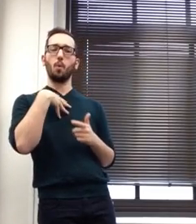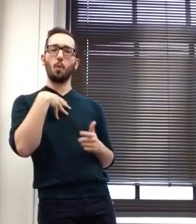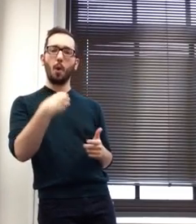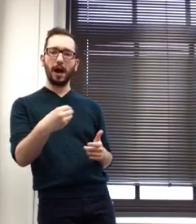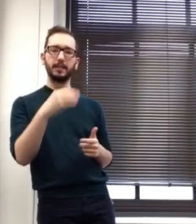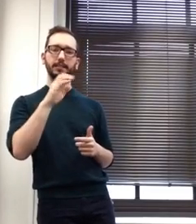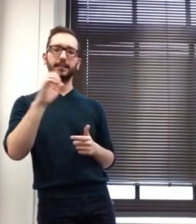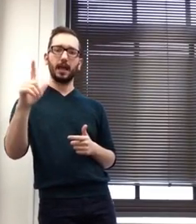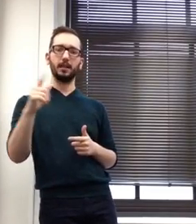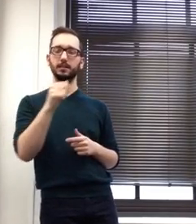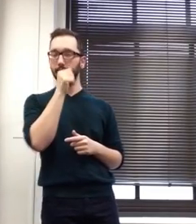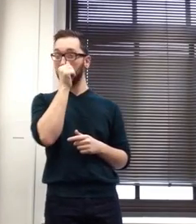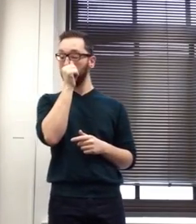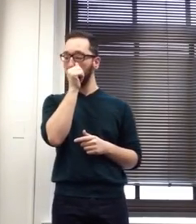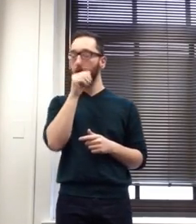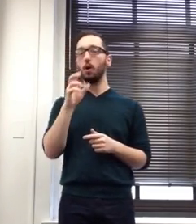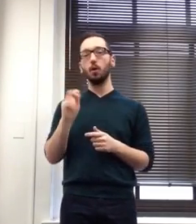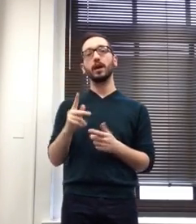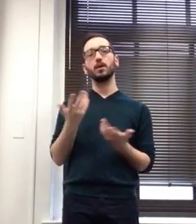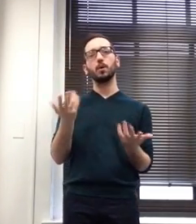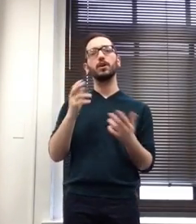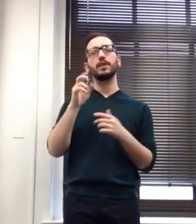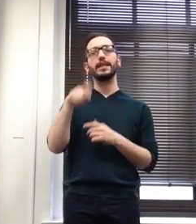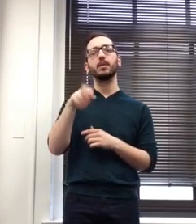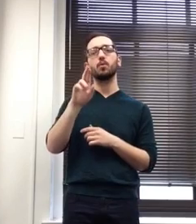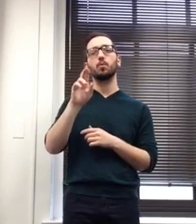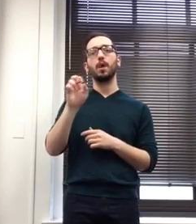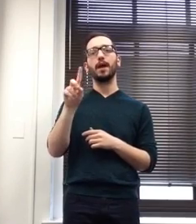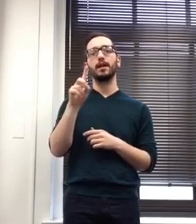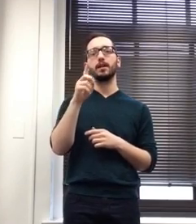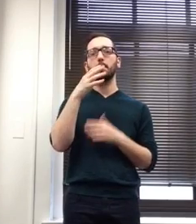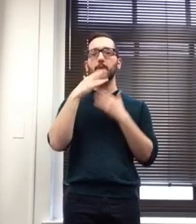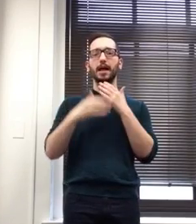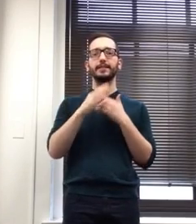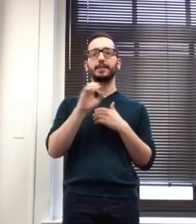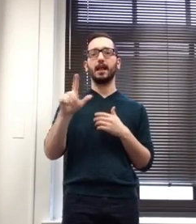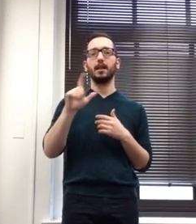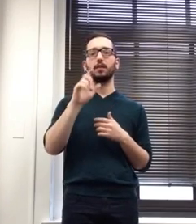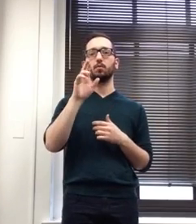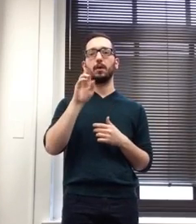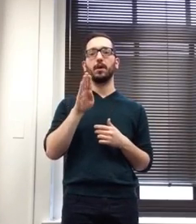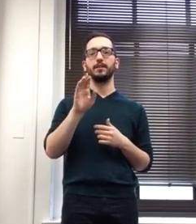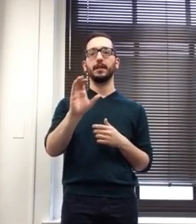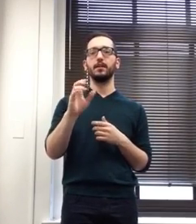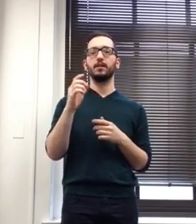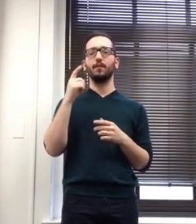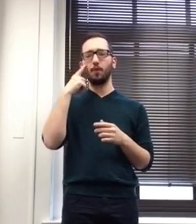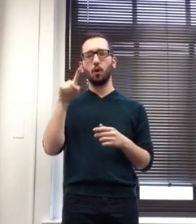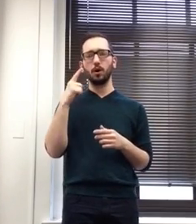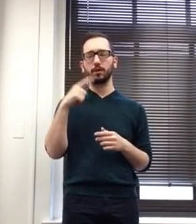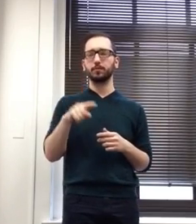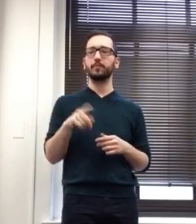What do we need red blood cells for? Can you tell me? They transport oxygen. Wonderful answer. Transports oxygen. Even